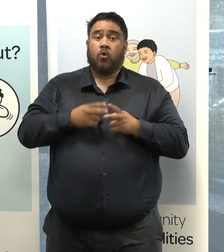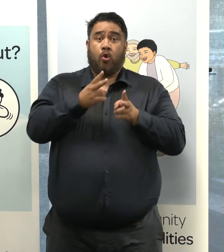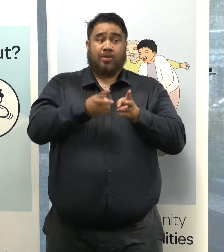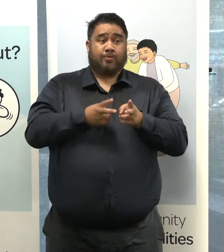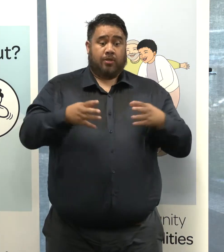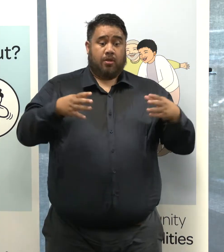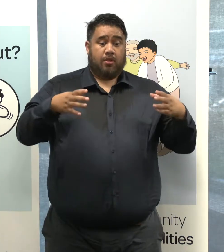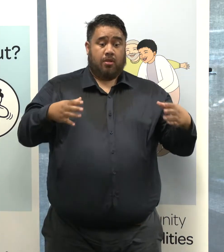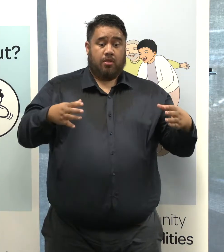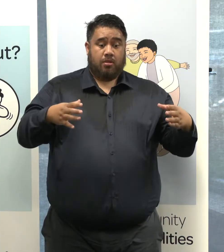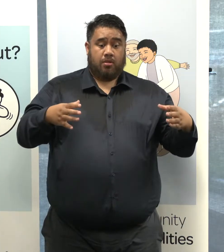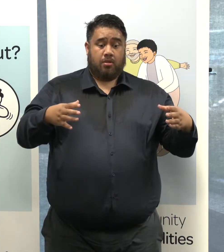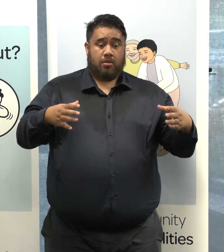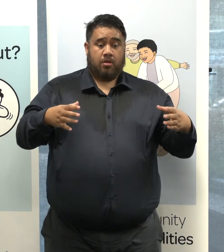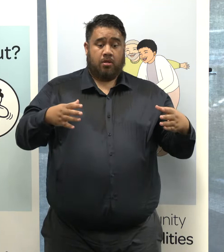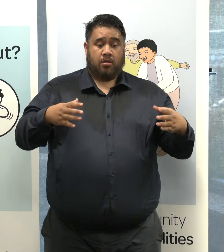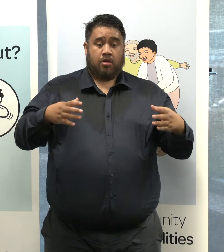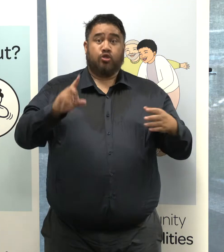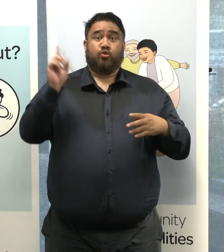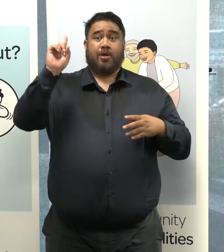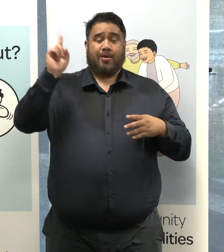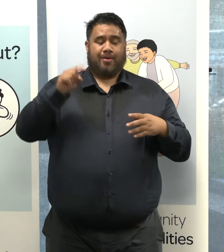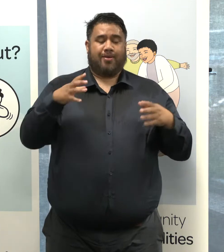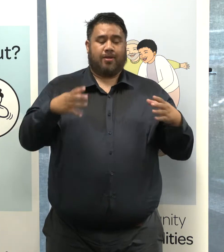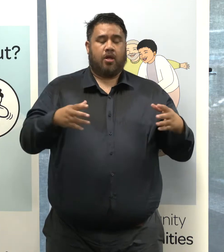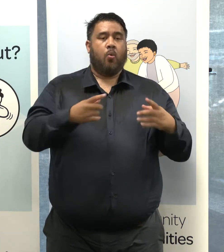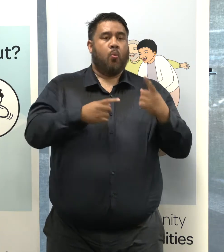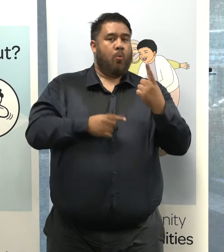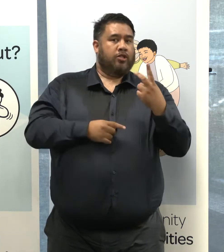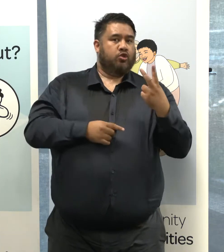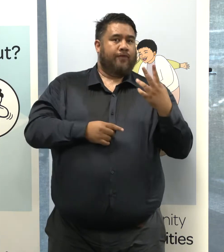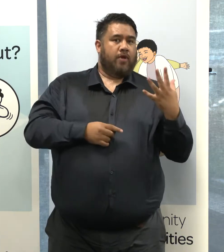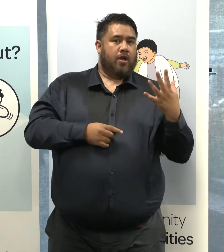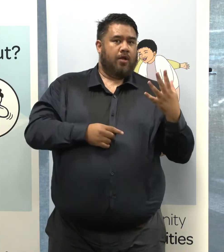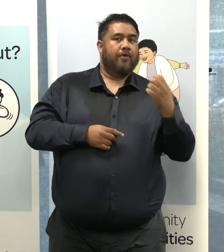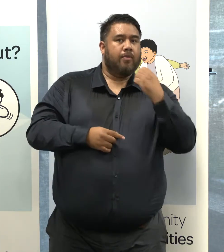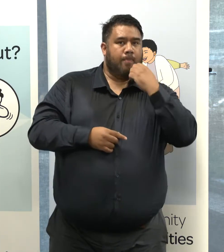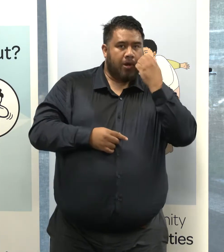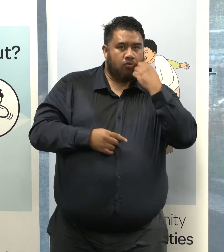people hospitalised today, 125 are Māori,